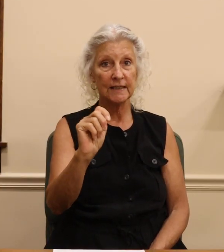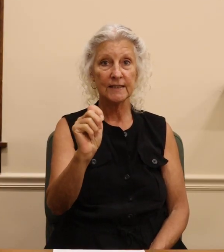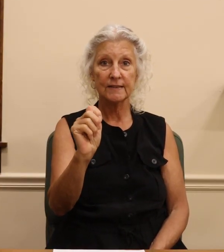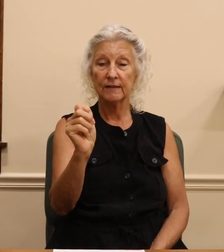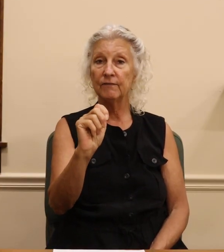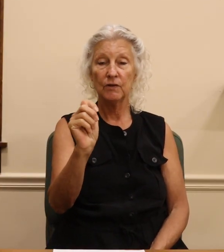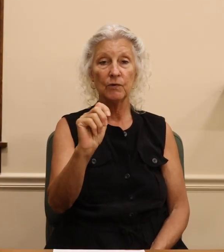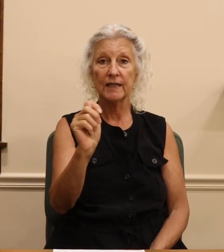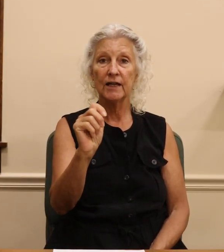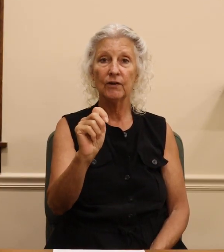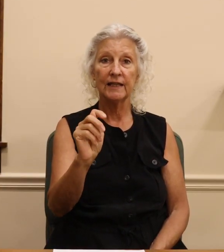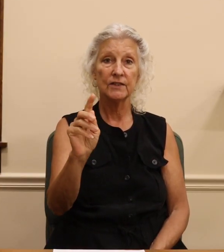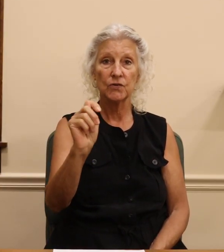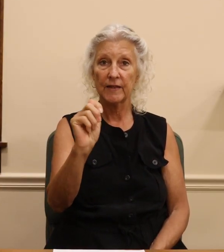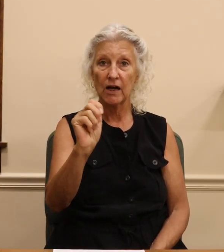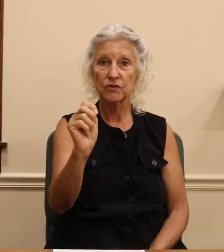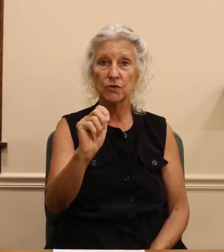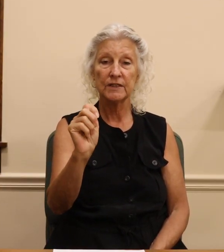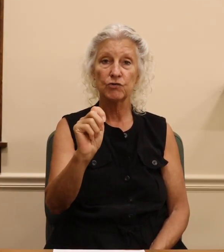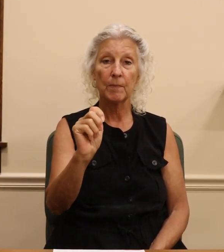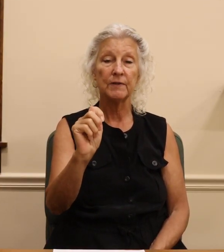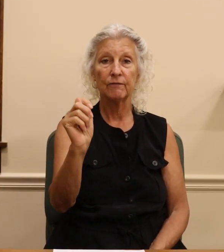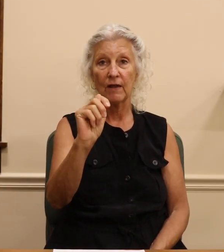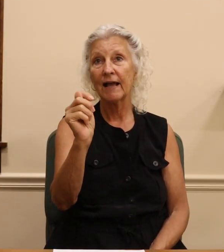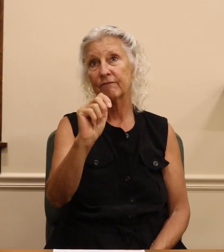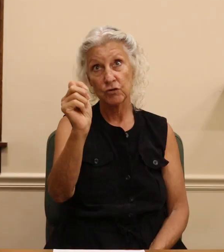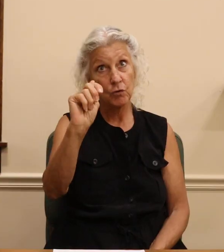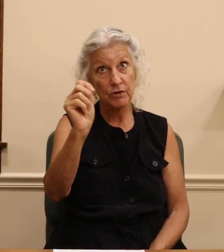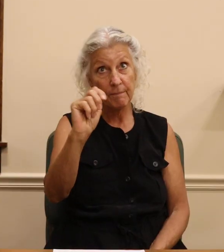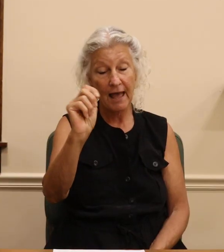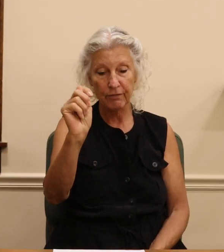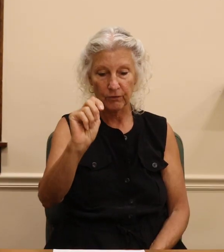this even with the hearing kids so they aren't so disruptive. I have to go to the bathroom.